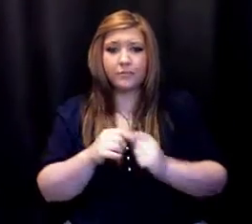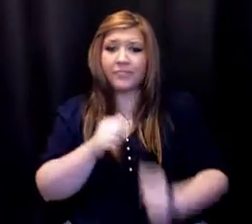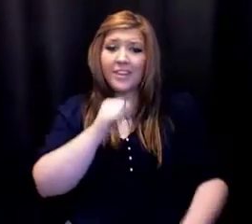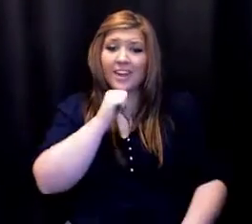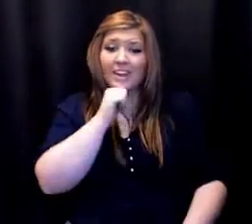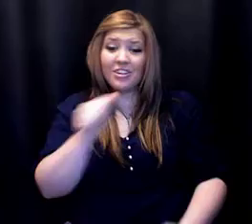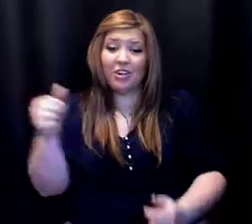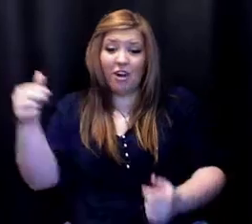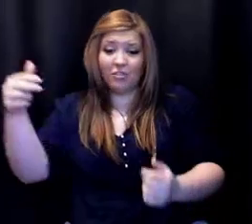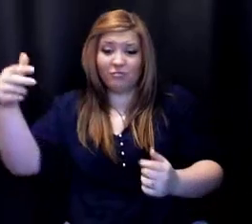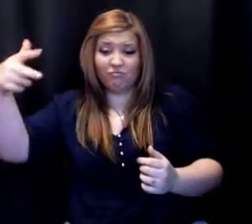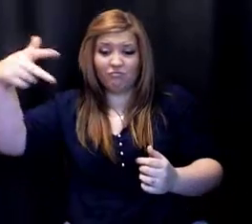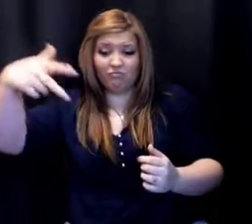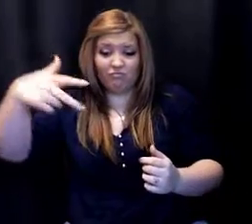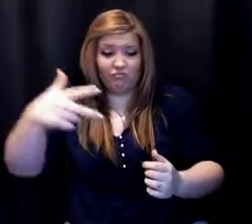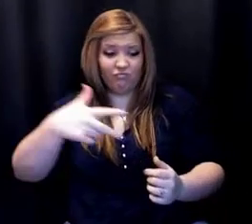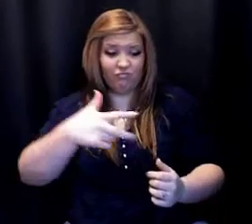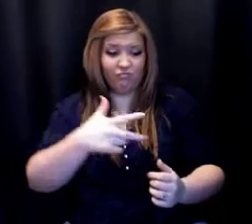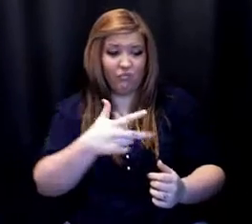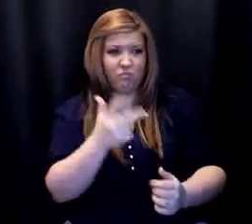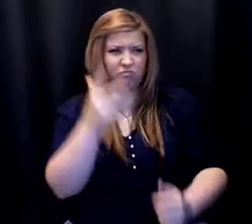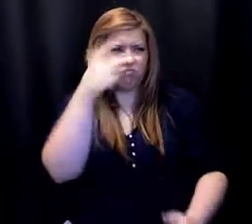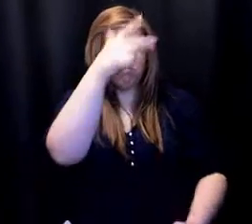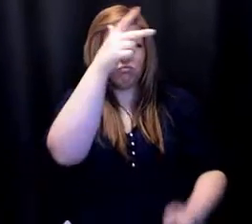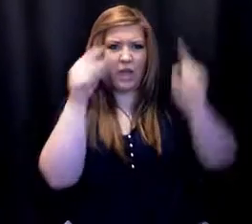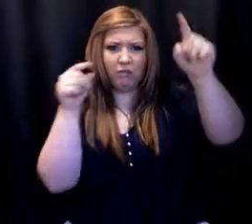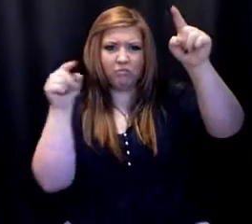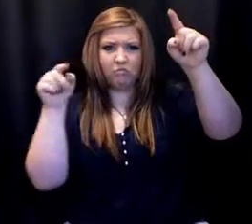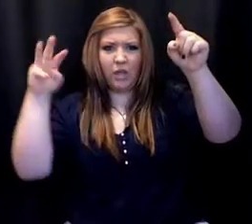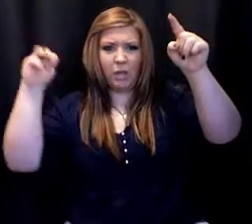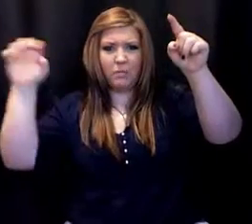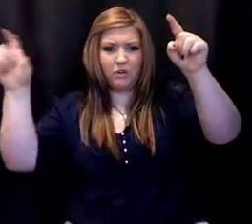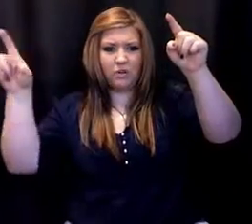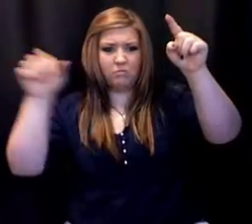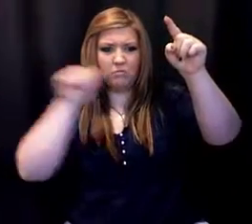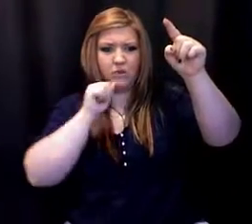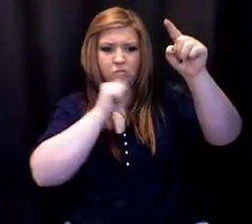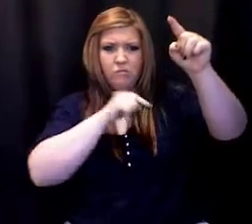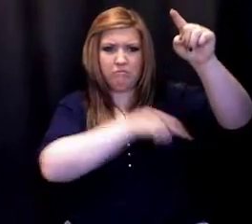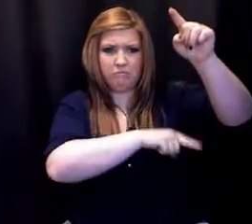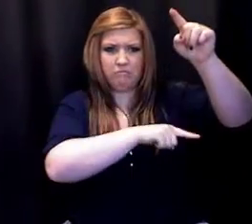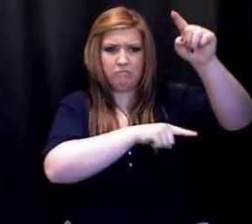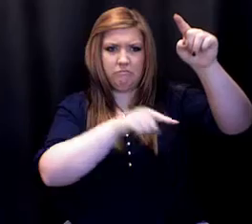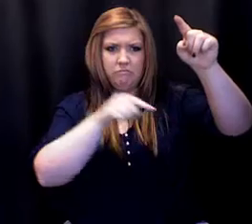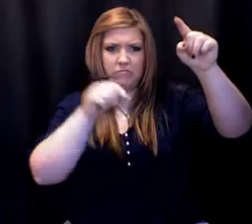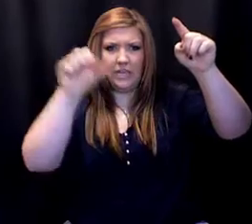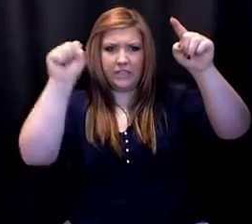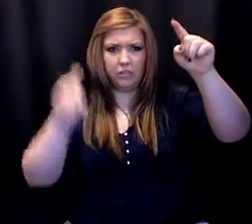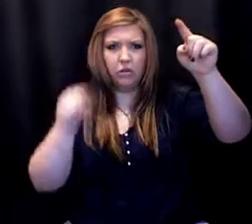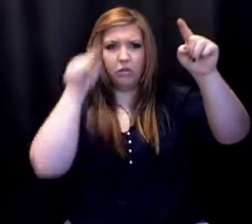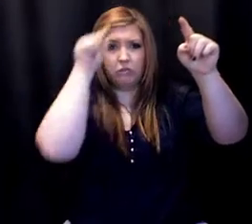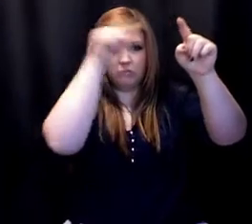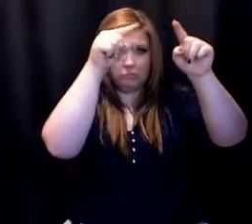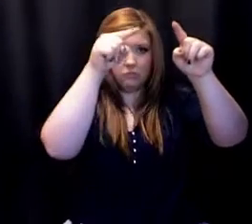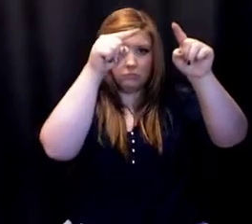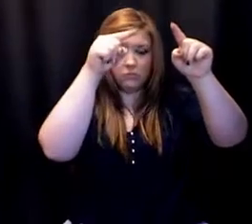the time to take an extra day or two to go significantly out of the way to see this site that I